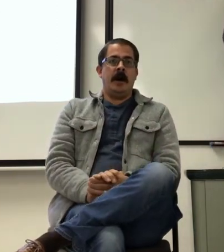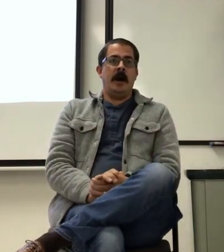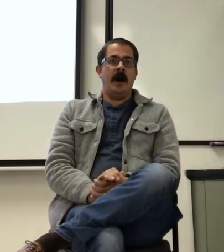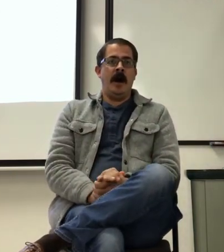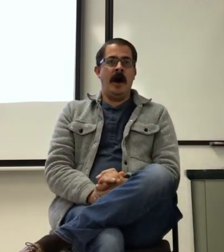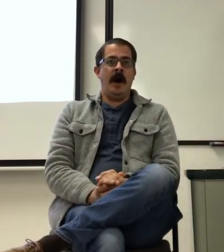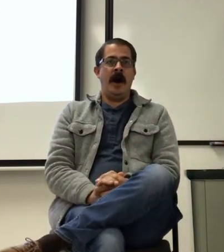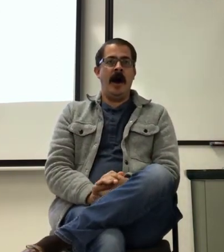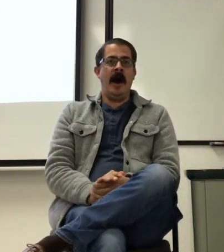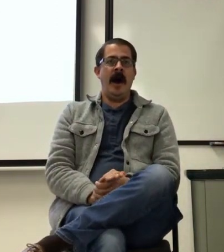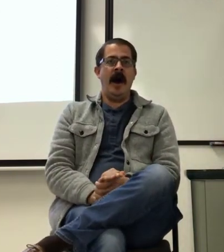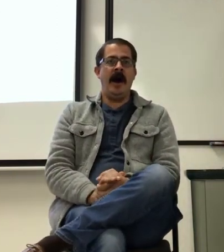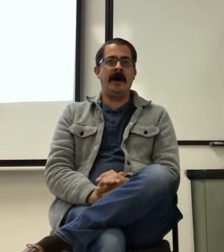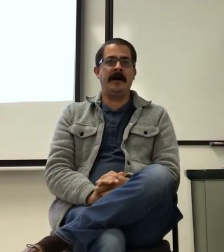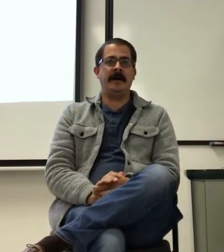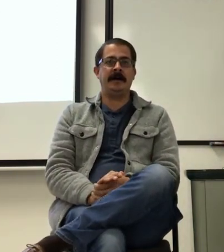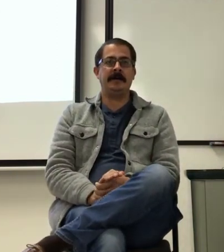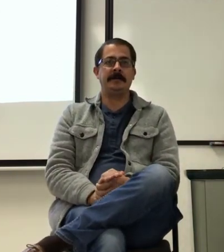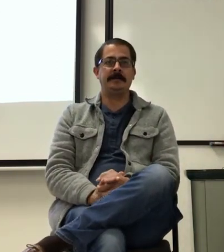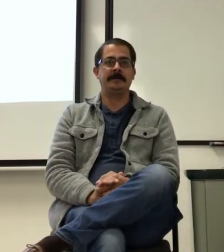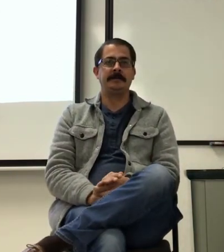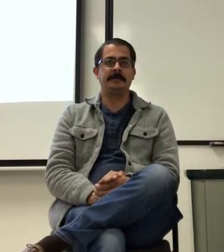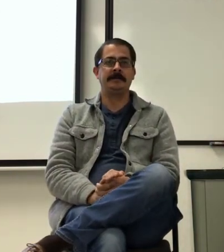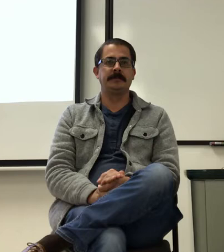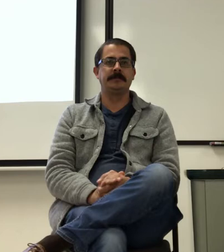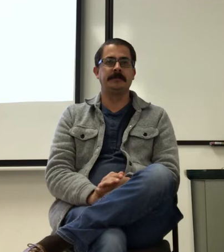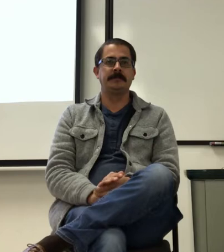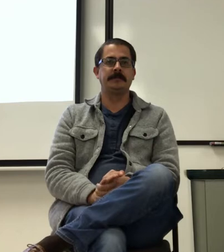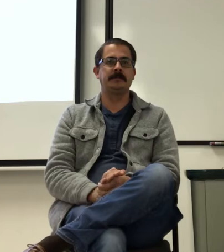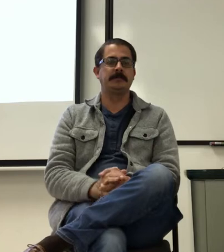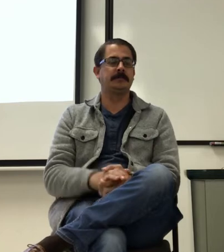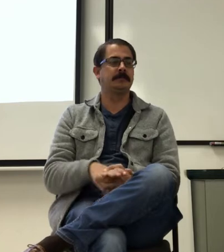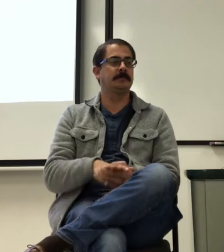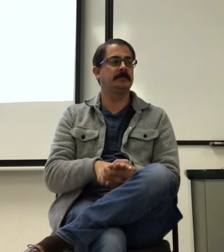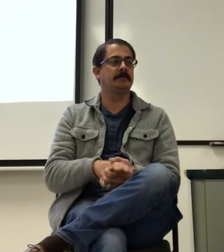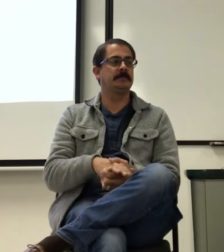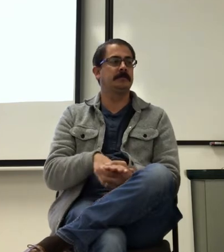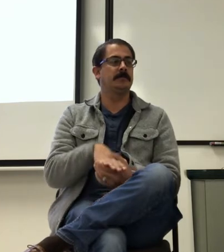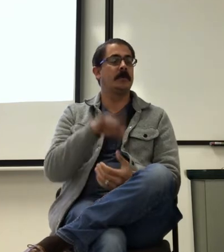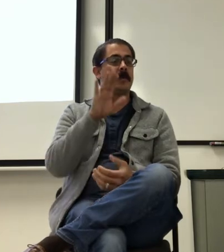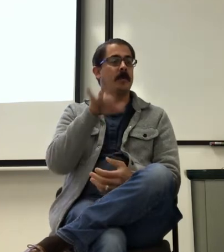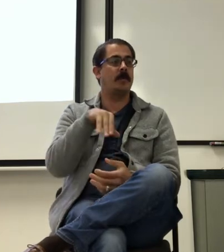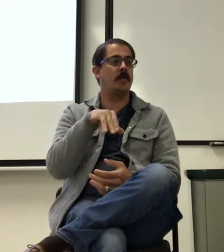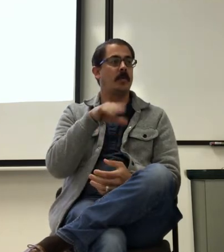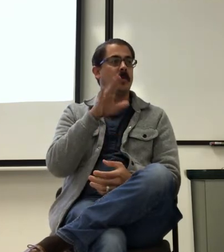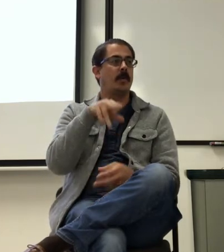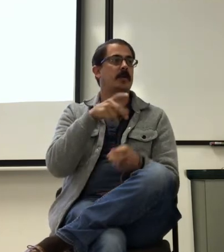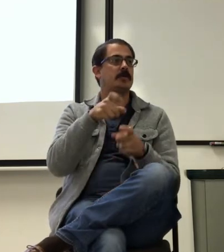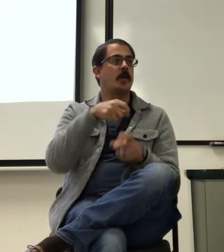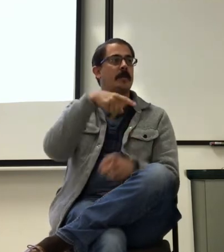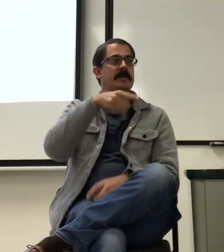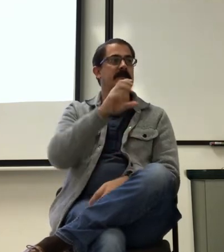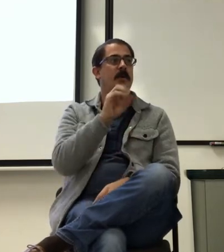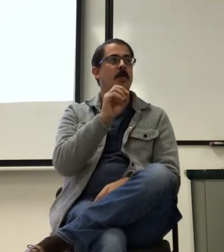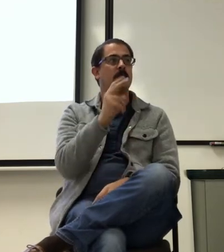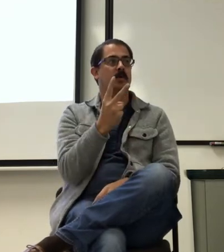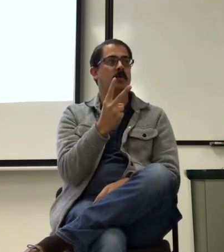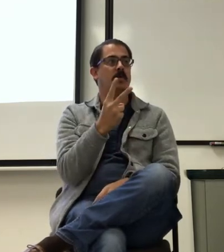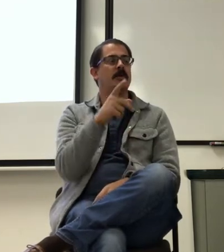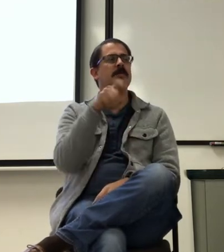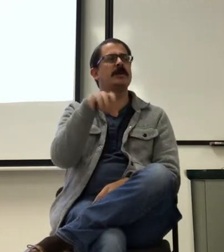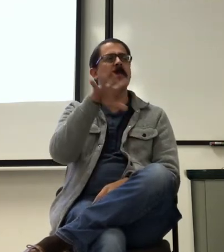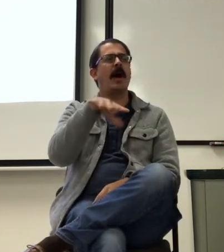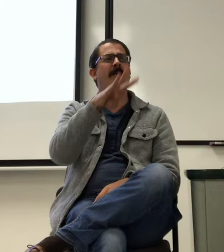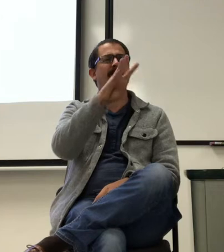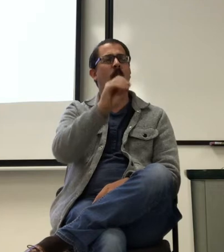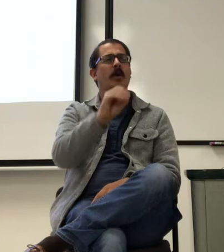to control blood gas CO2, partial pressure of CO2, pCO2, should be about